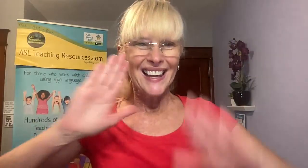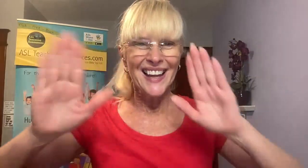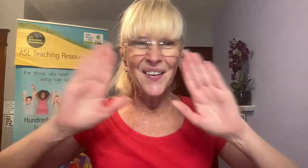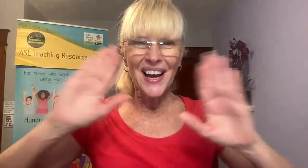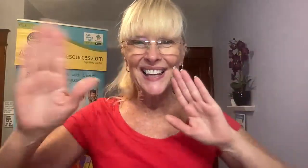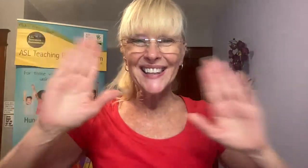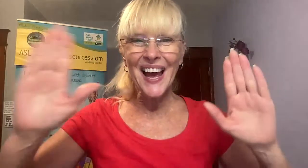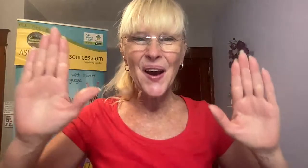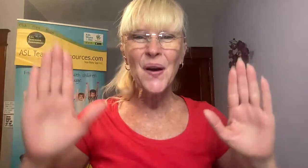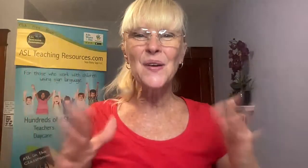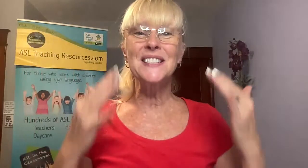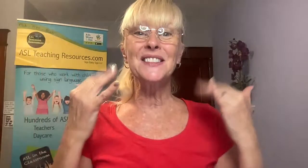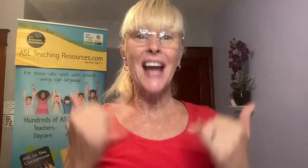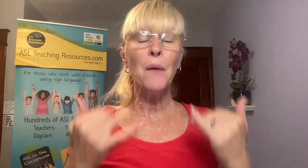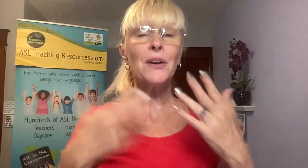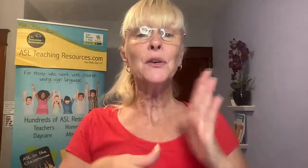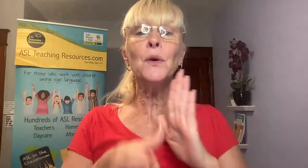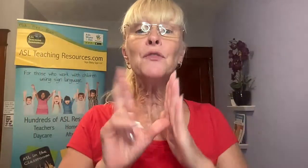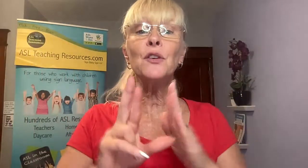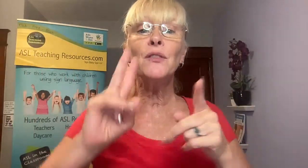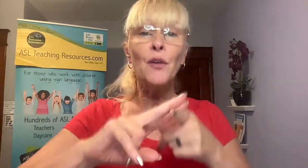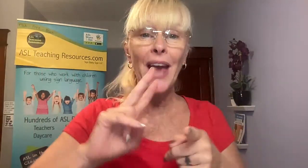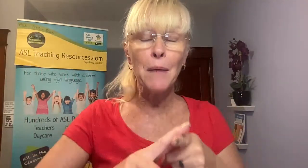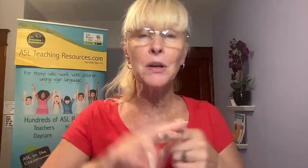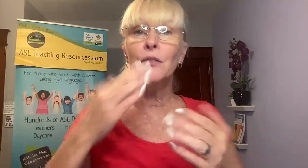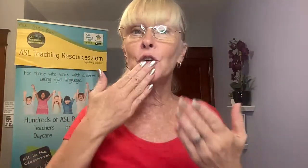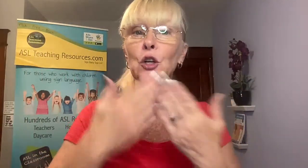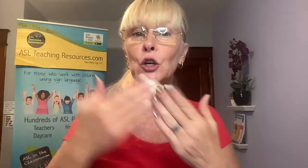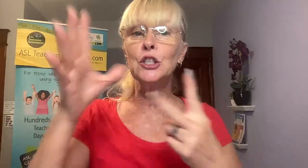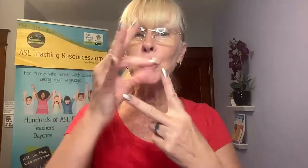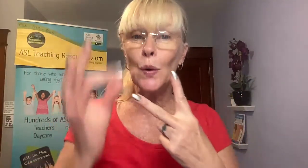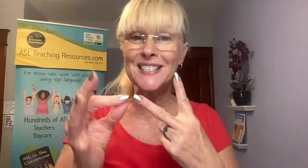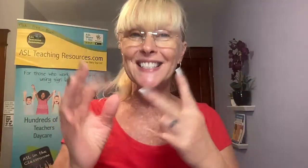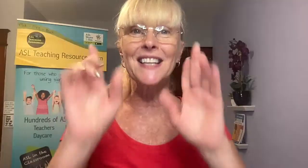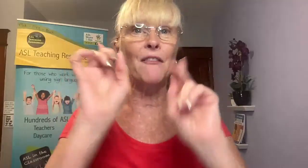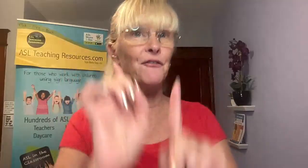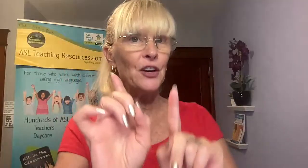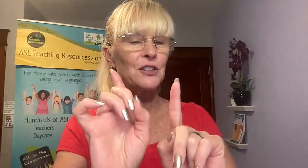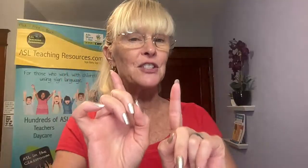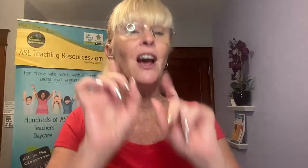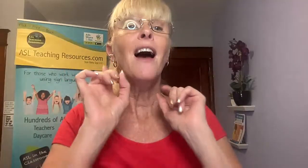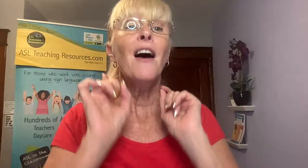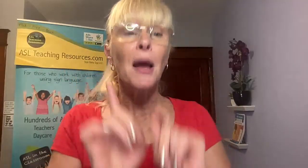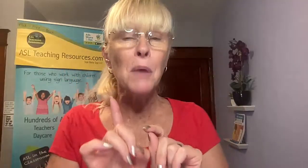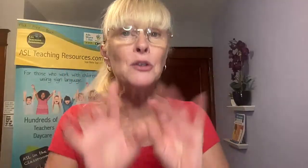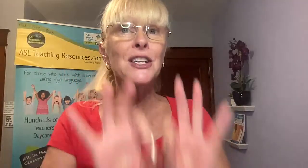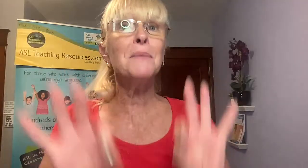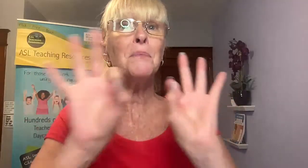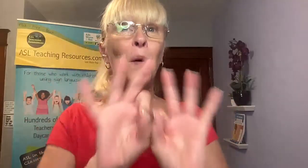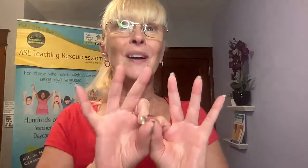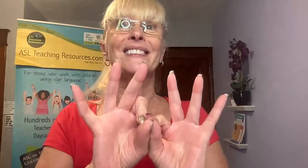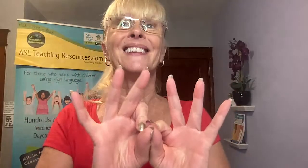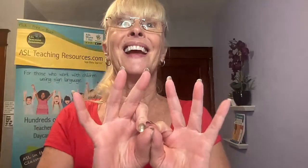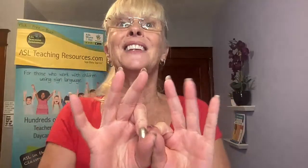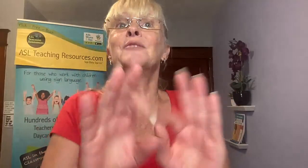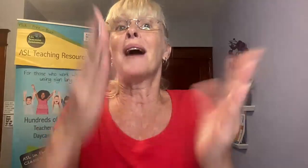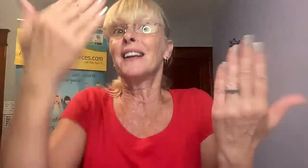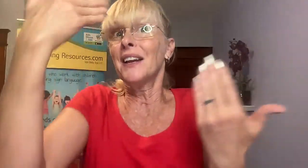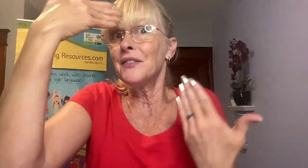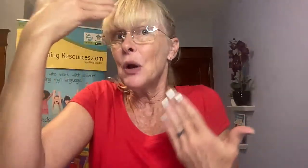Hello, hello. So now we're going to review the vocabulary for good choices. Now, first, most important, and you might not have known